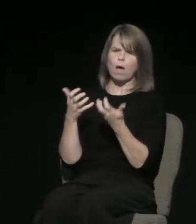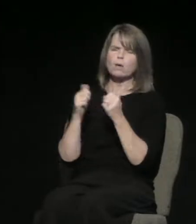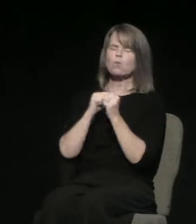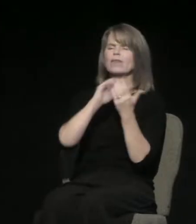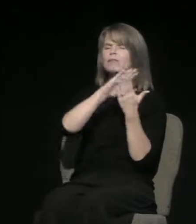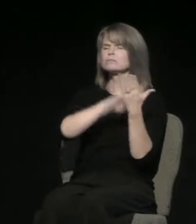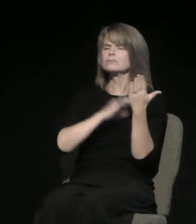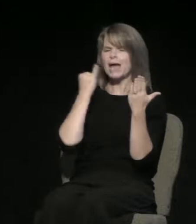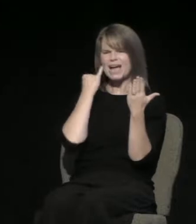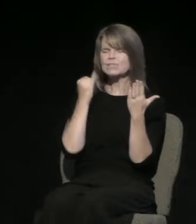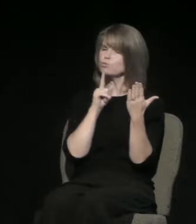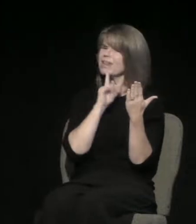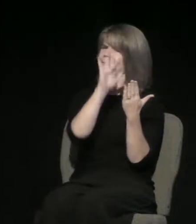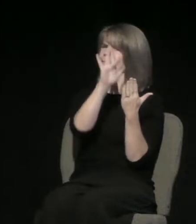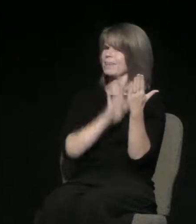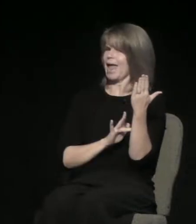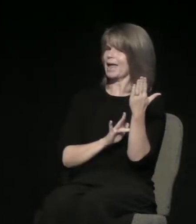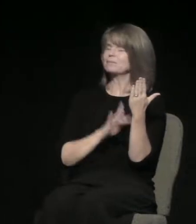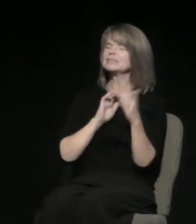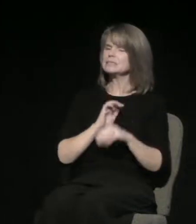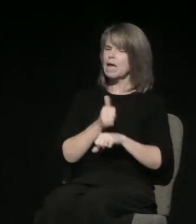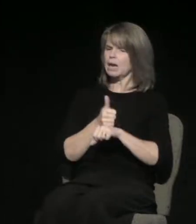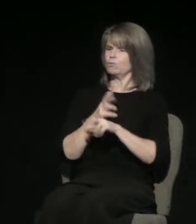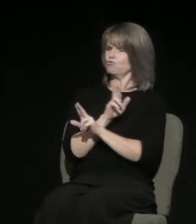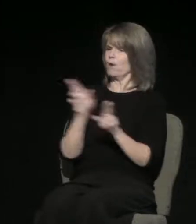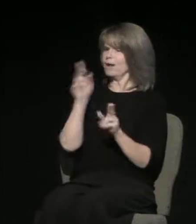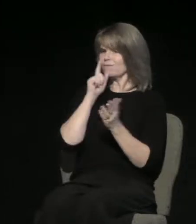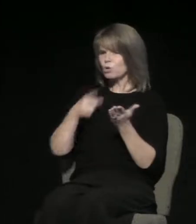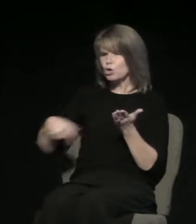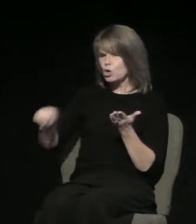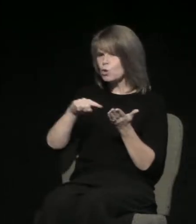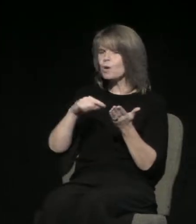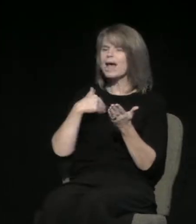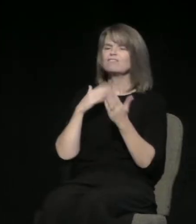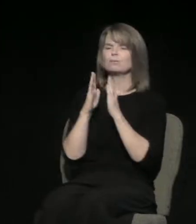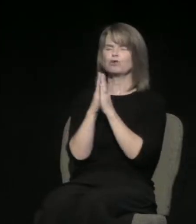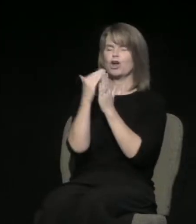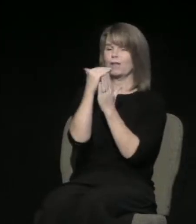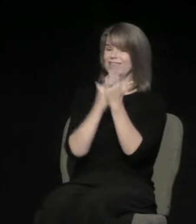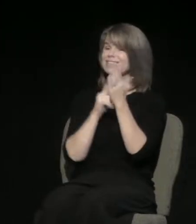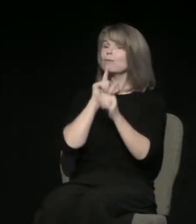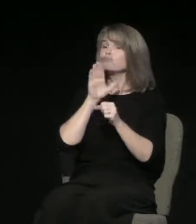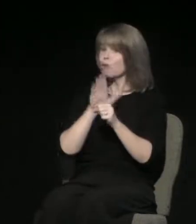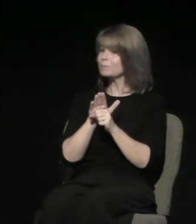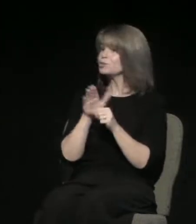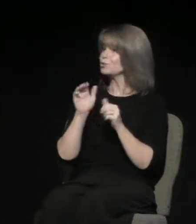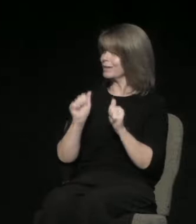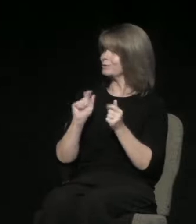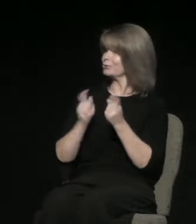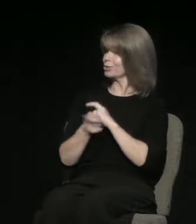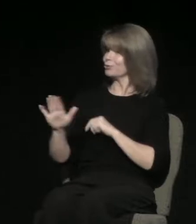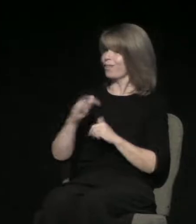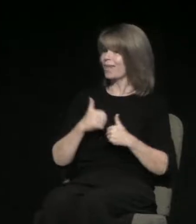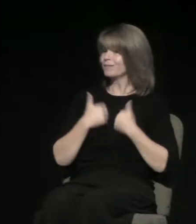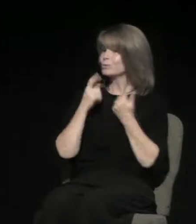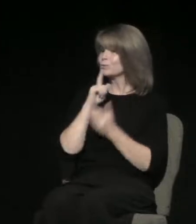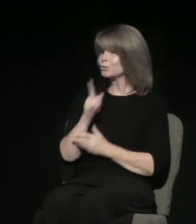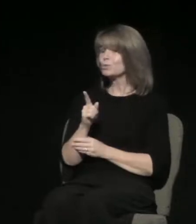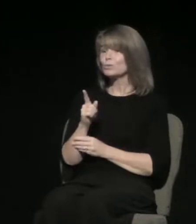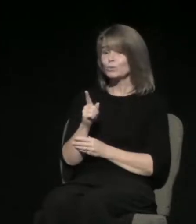template I've just Left it Blank for You but It's all Set up Just to Have a Prayer list And I Promise you It can Change your Life